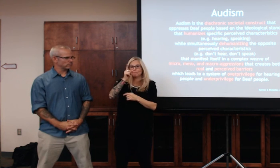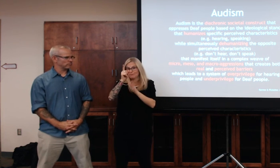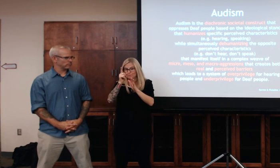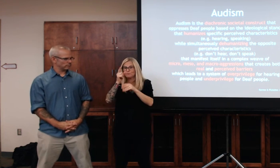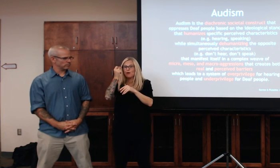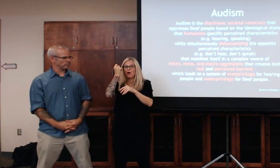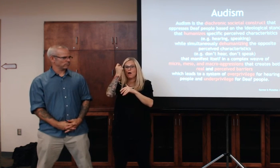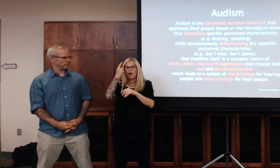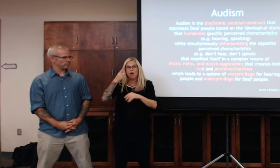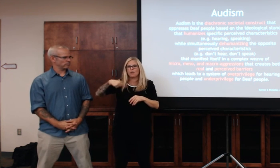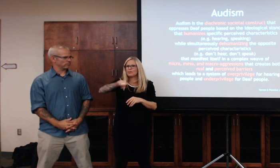deaf